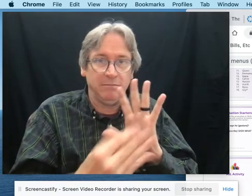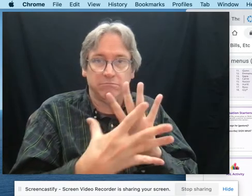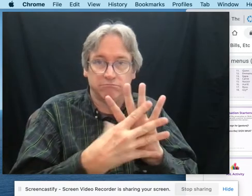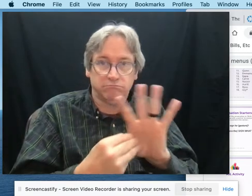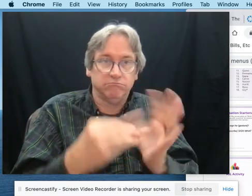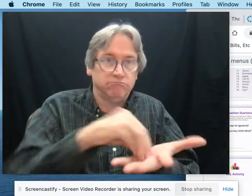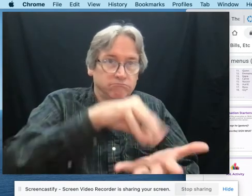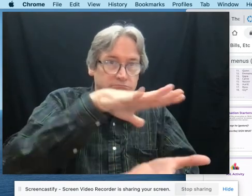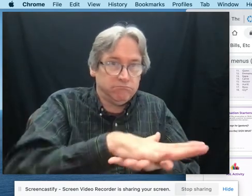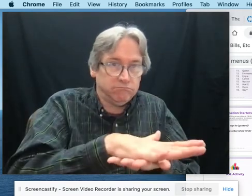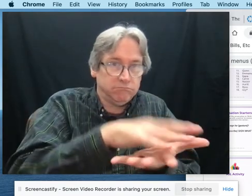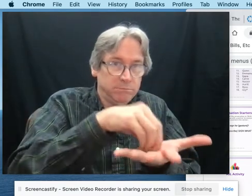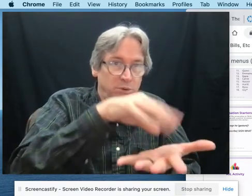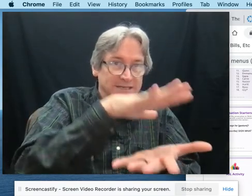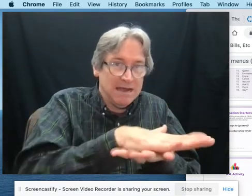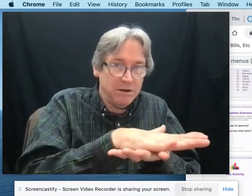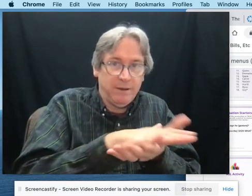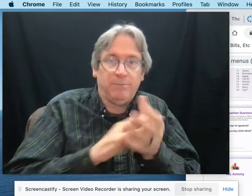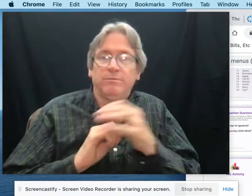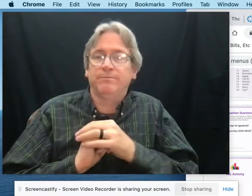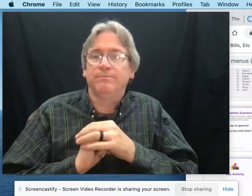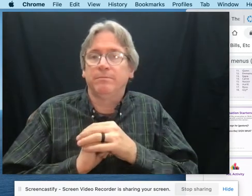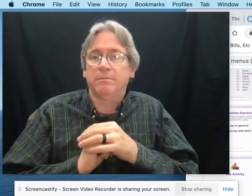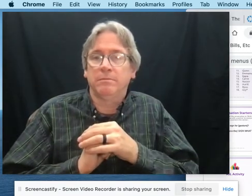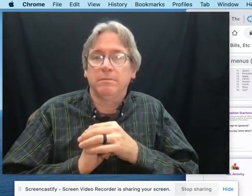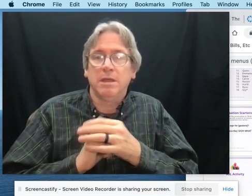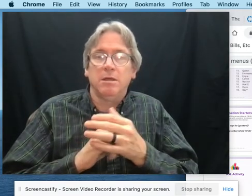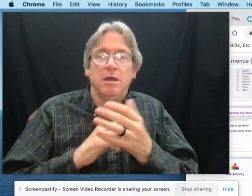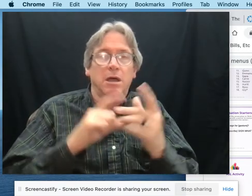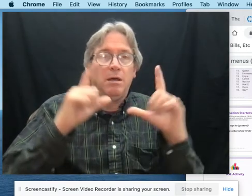Copy, put down on paper.